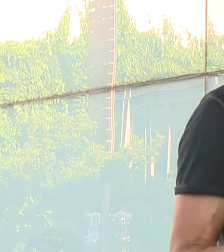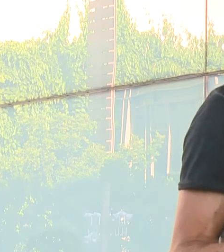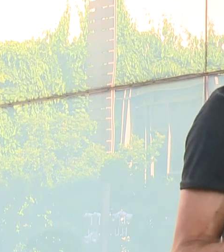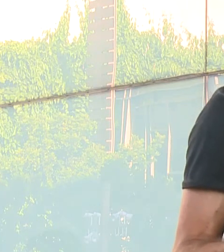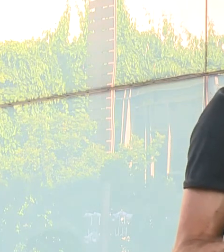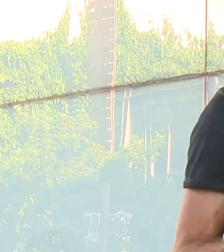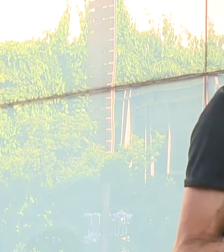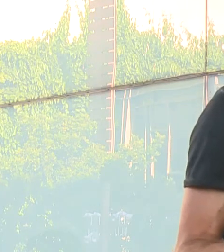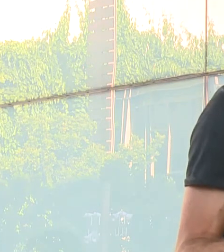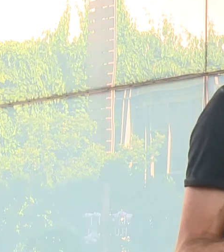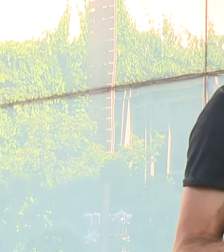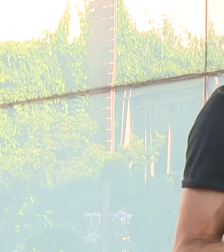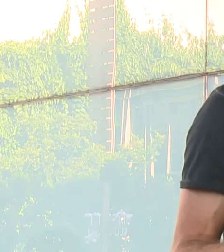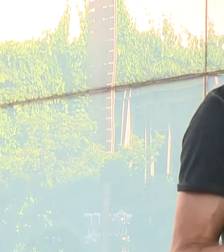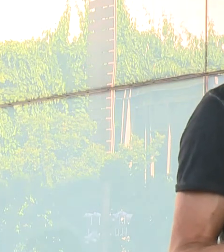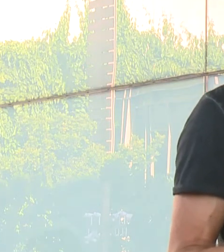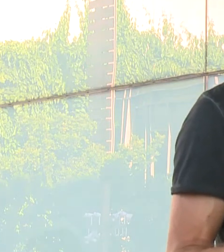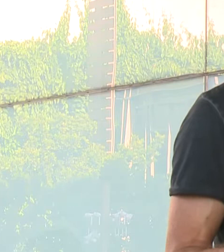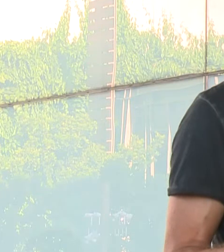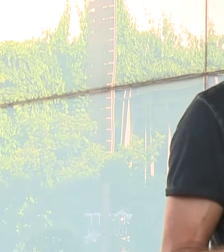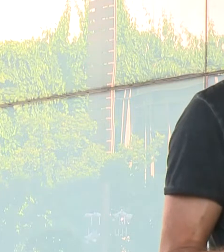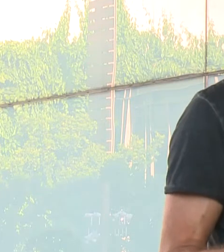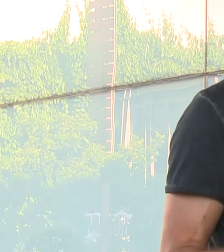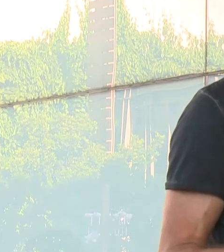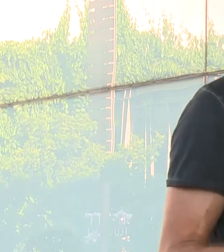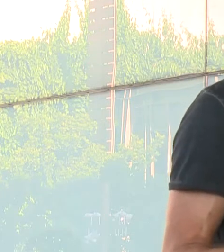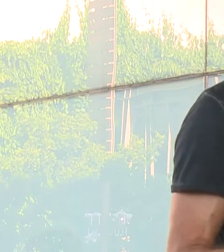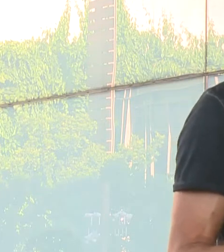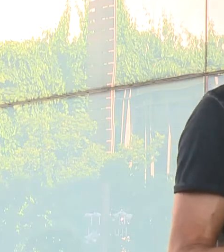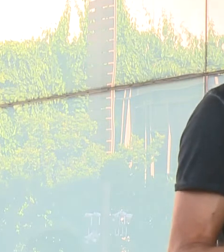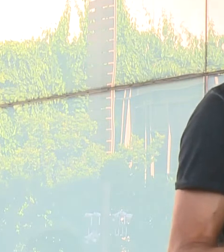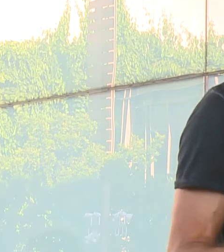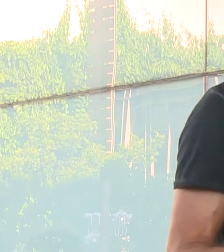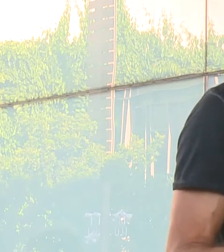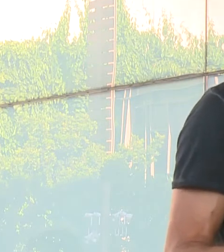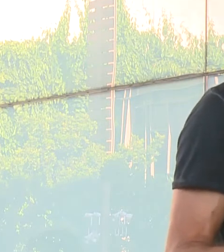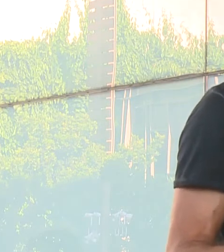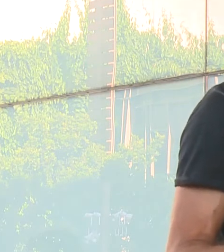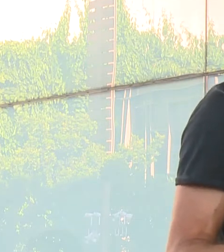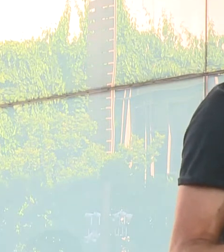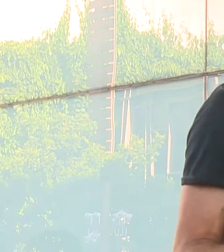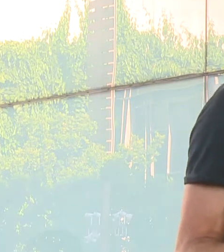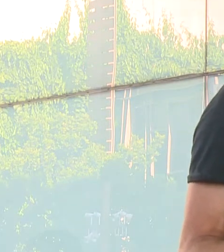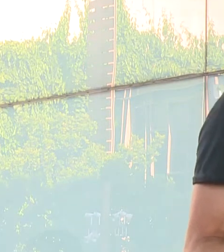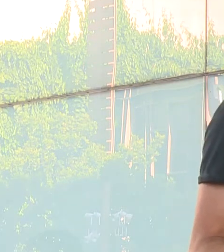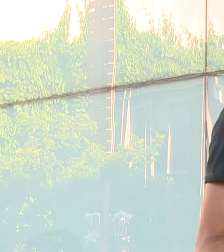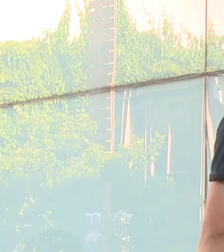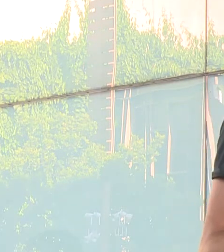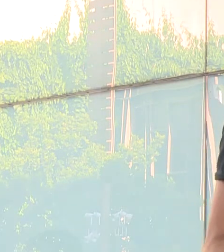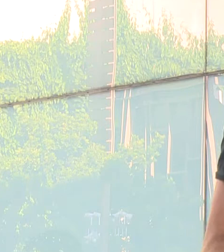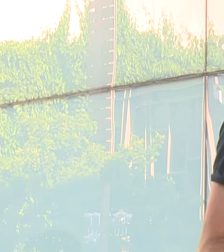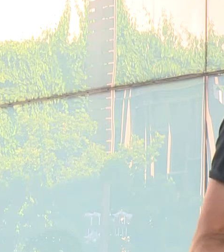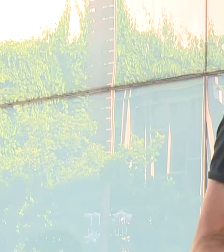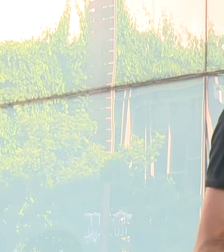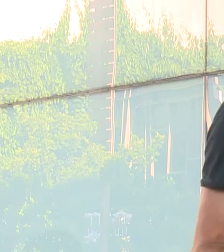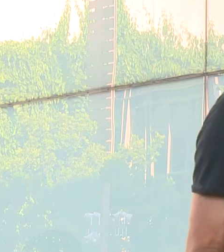broader world. It was fast, very fast. Television is, and it's fun. Every day's filming took me to new frontiers, and